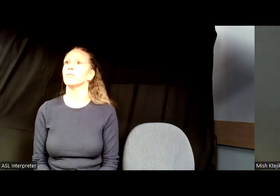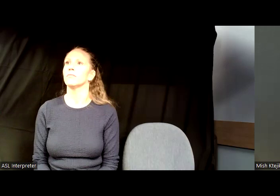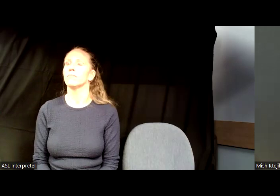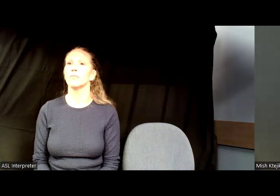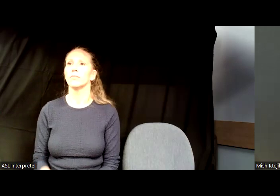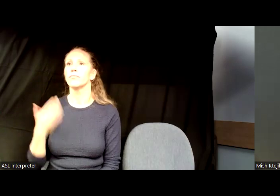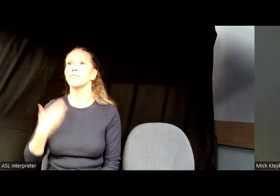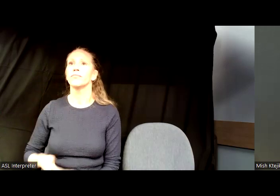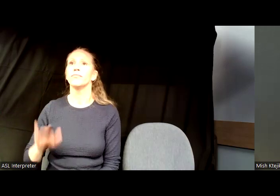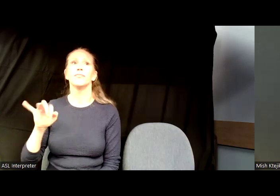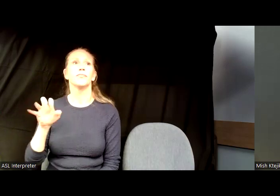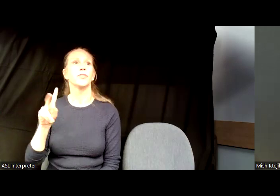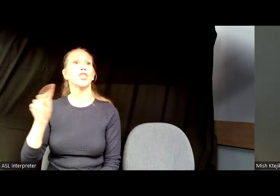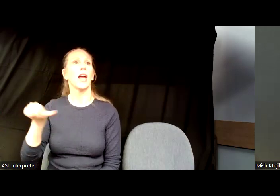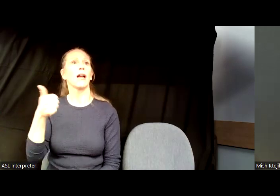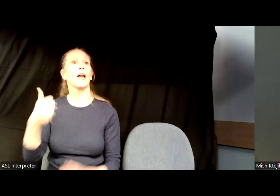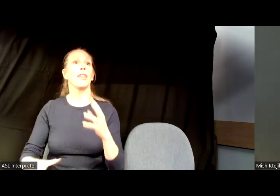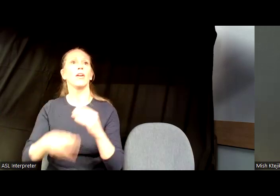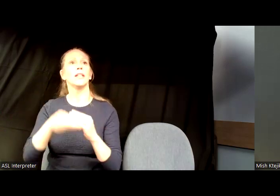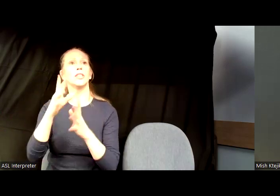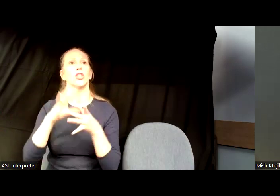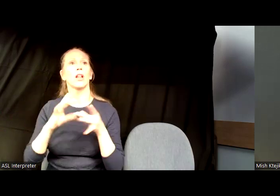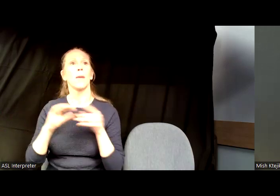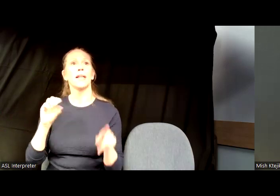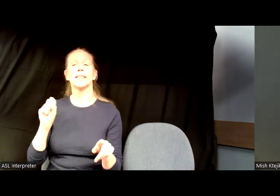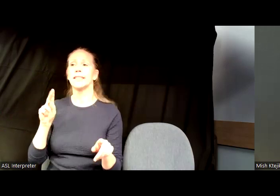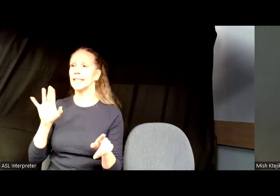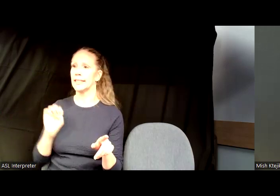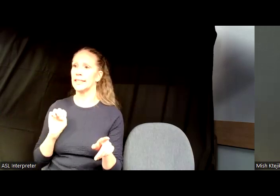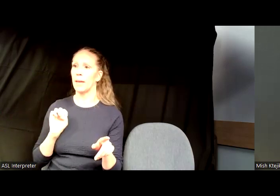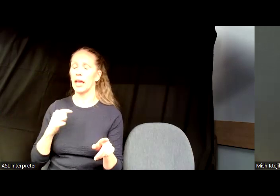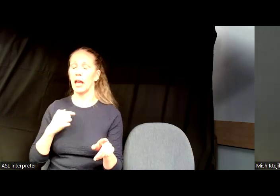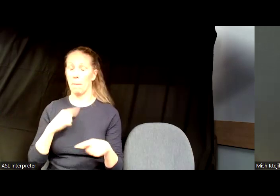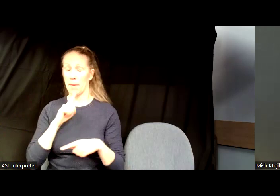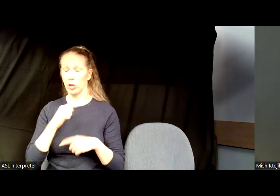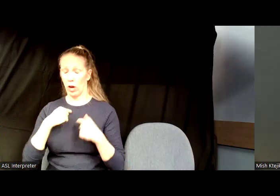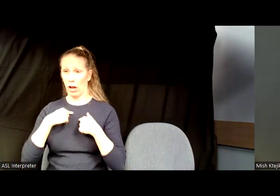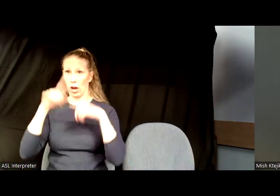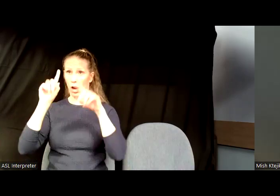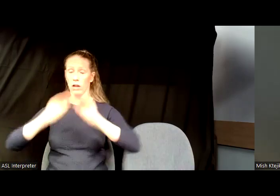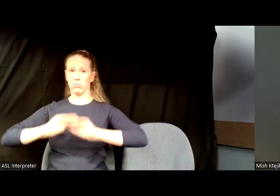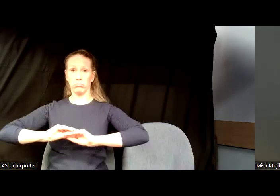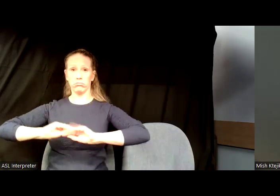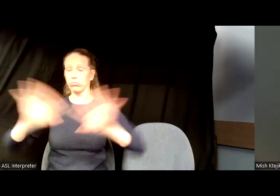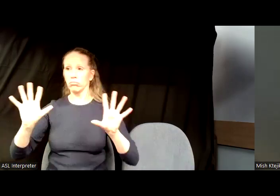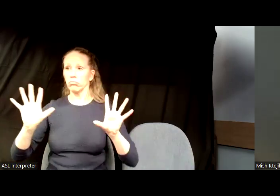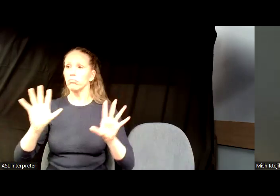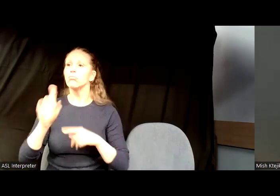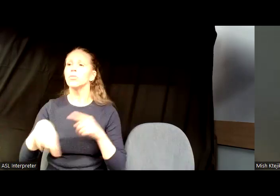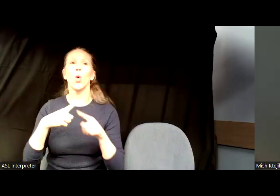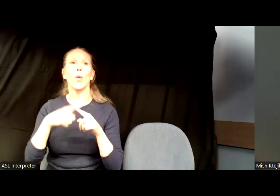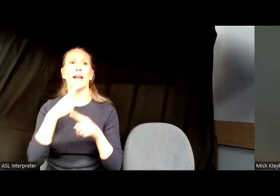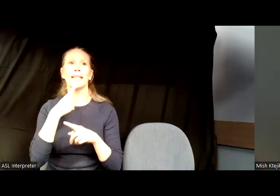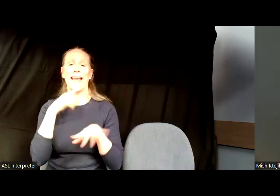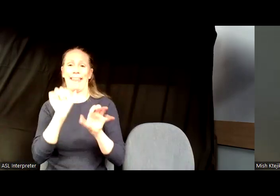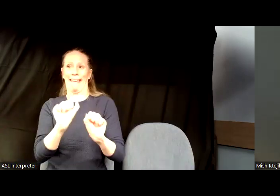This is Jack, any other additional comments, Sammy? So I want to make sure that I'm clear. So when I said they may